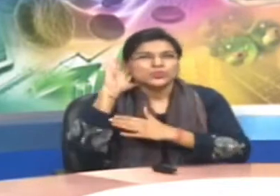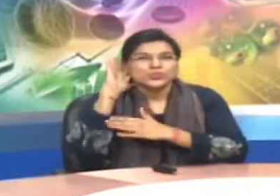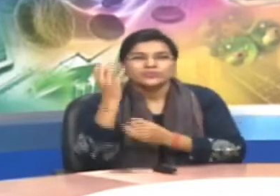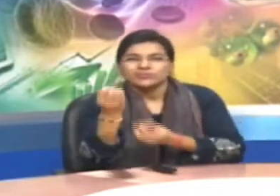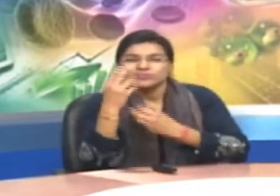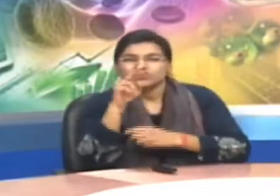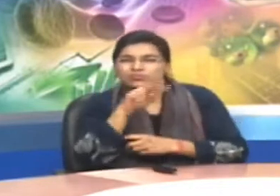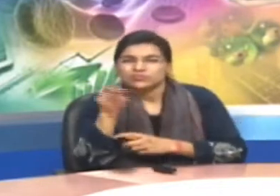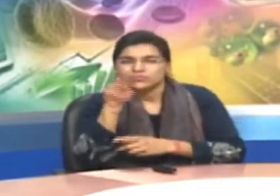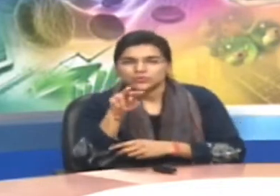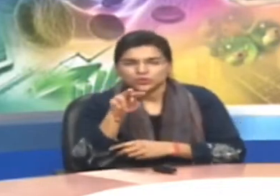unsurmountable,